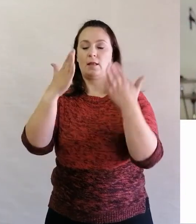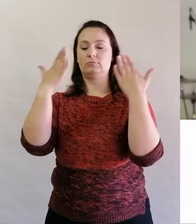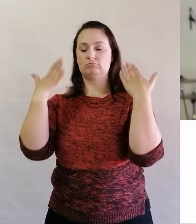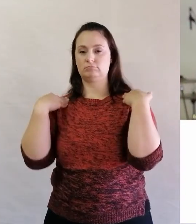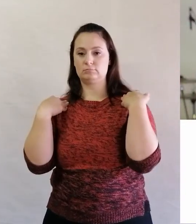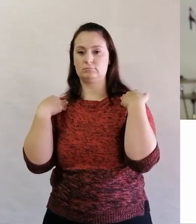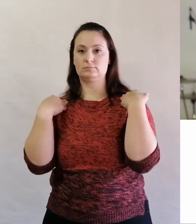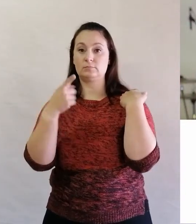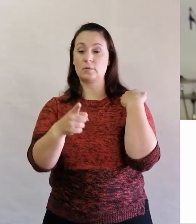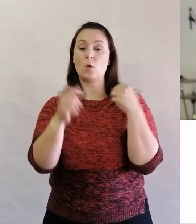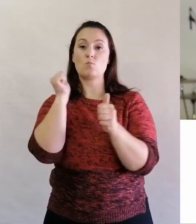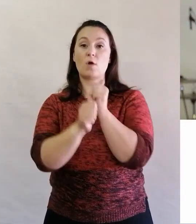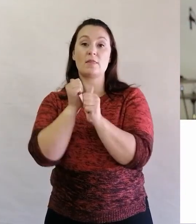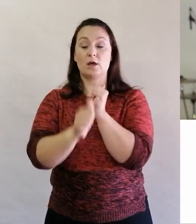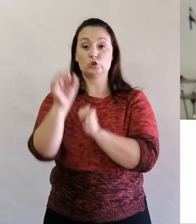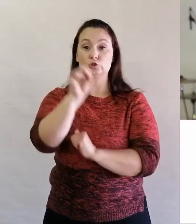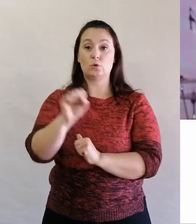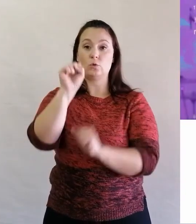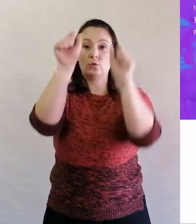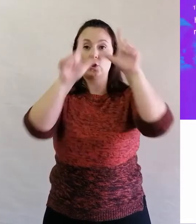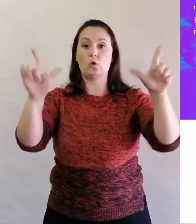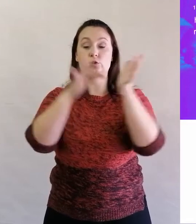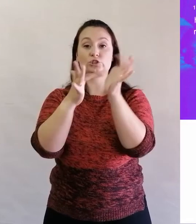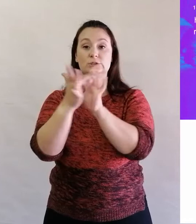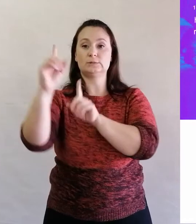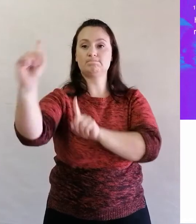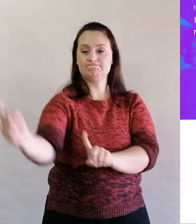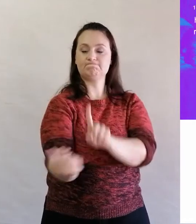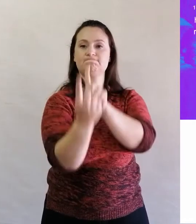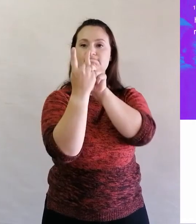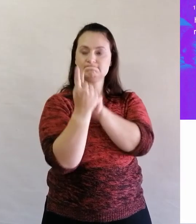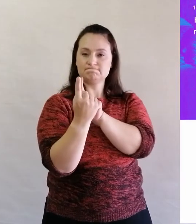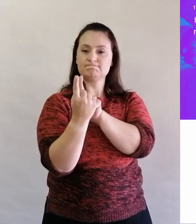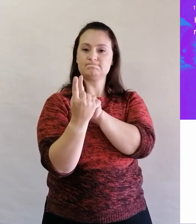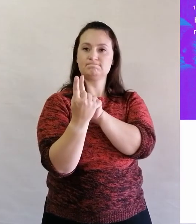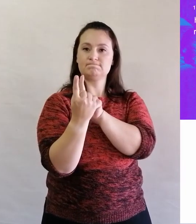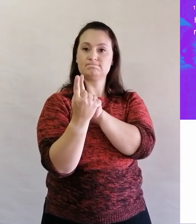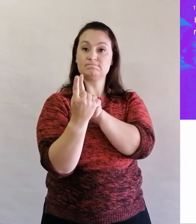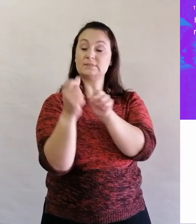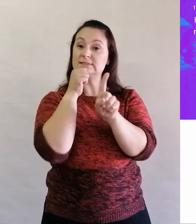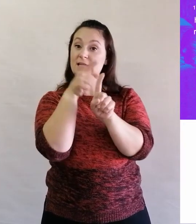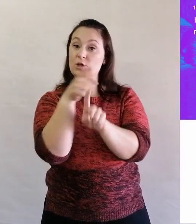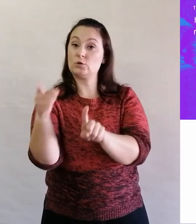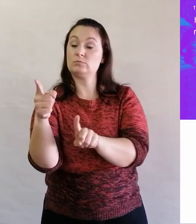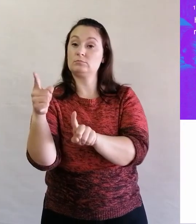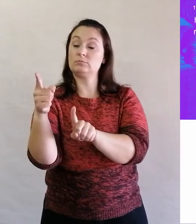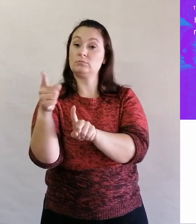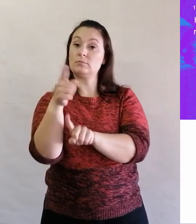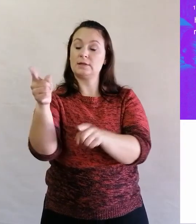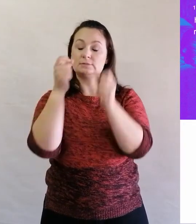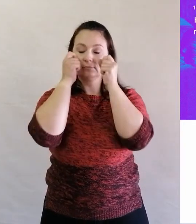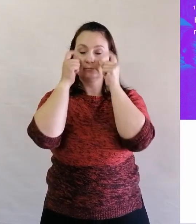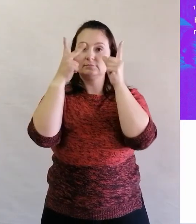on him, he said, "Brother Saul, the Lord Jesus, who appeared to you on the road by which you came, has sent me so that you may regain your